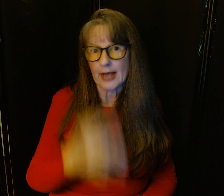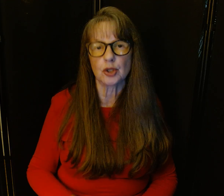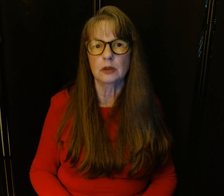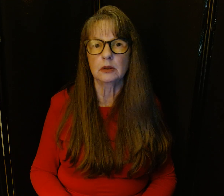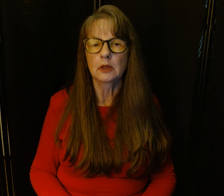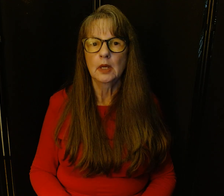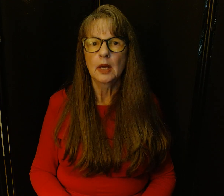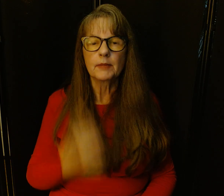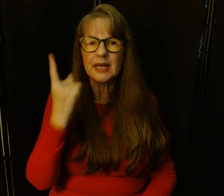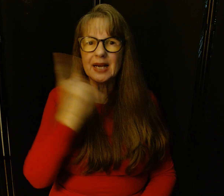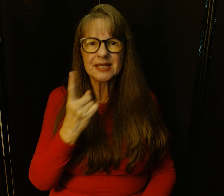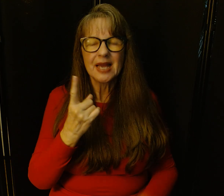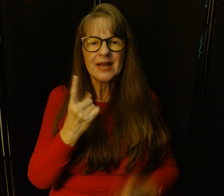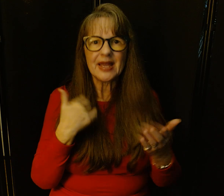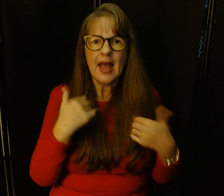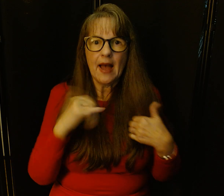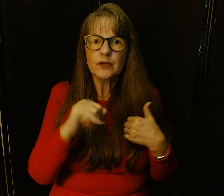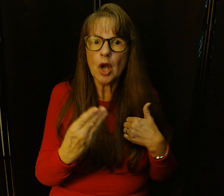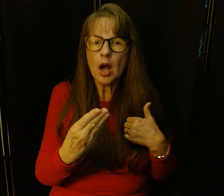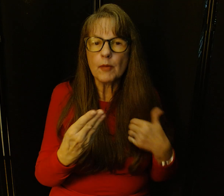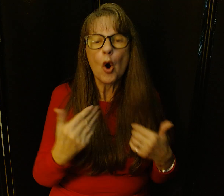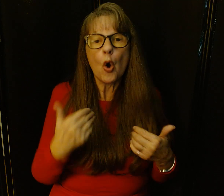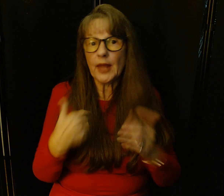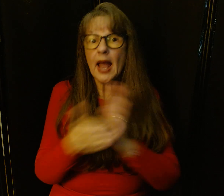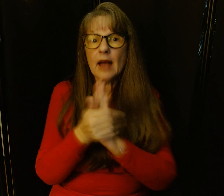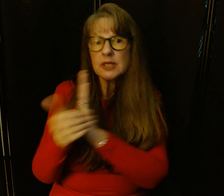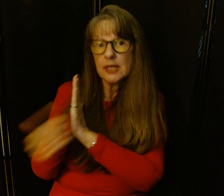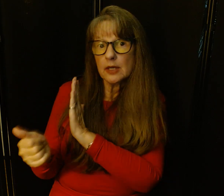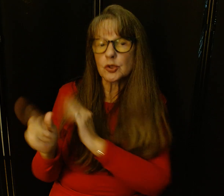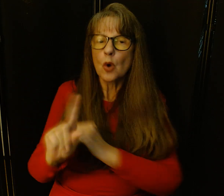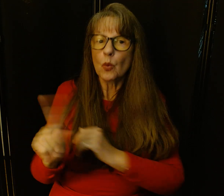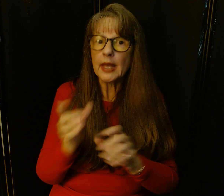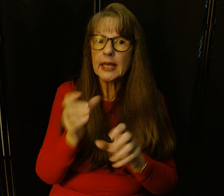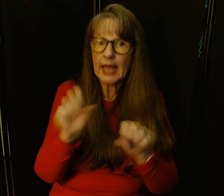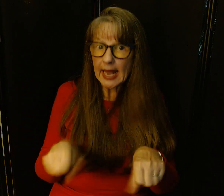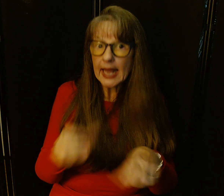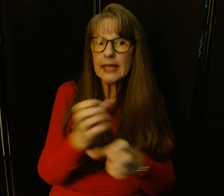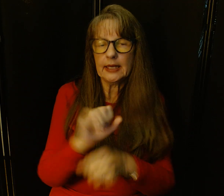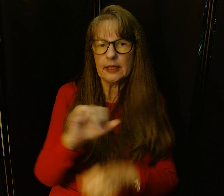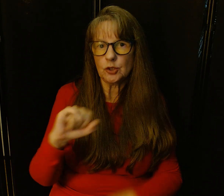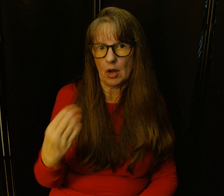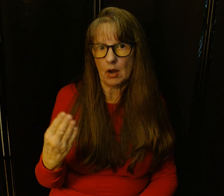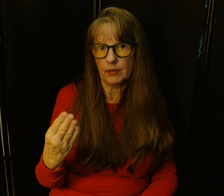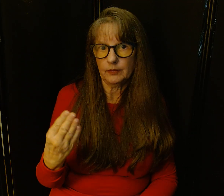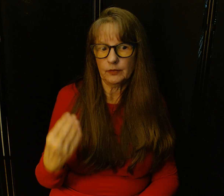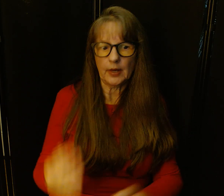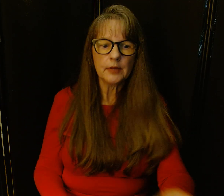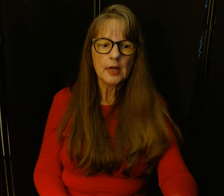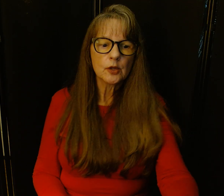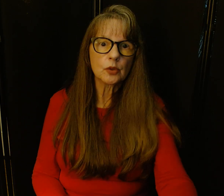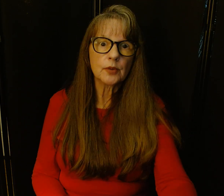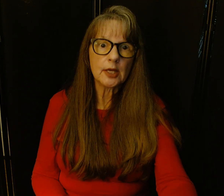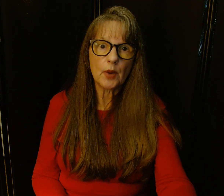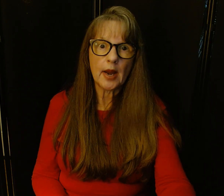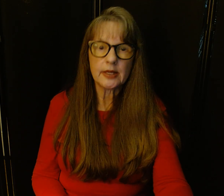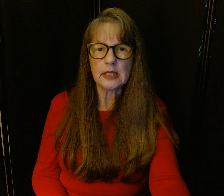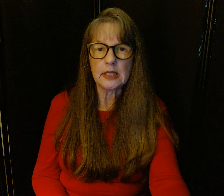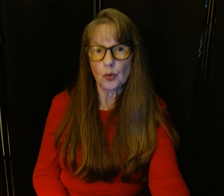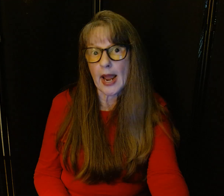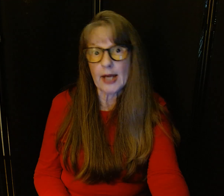irrational, because they have a job, or they have skills, or they can get a job, right? So that's why it's an irrational